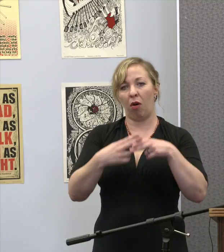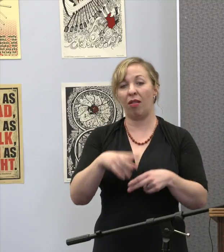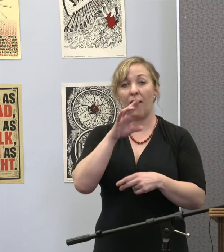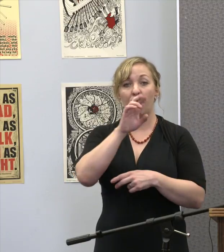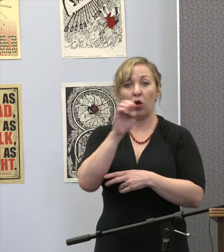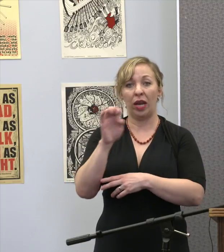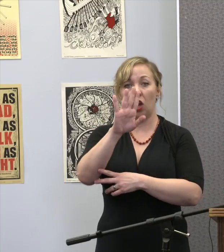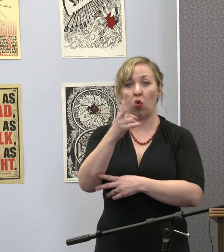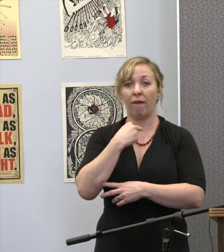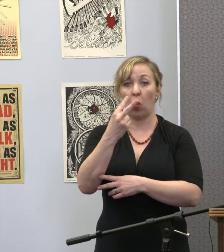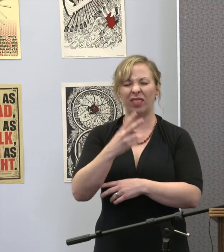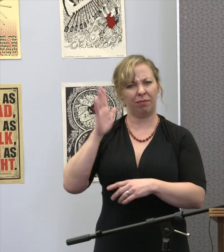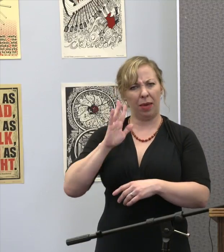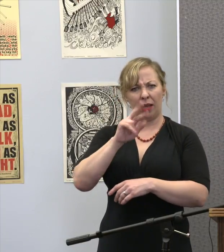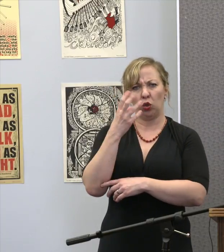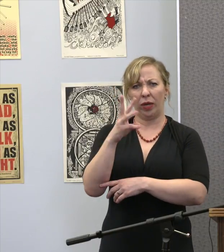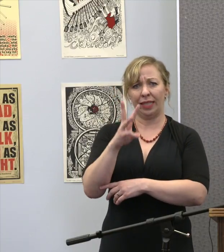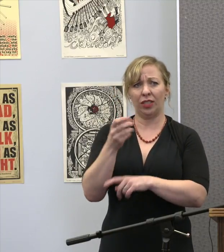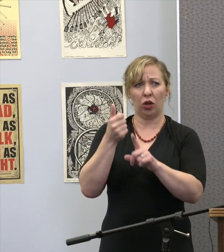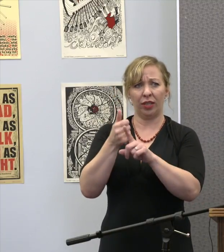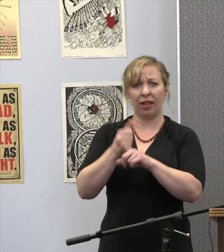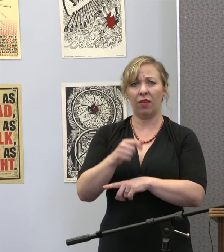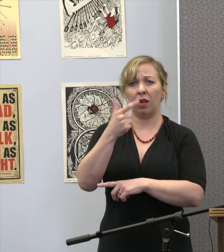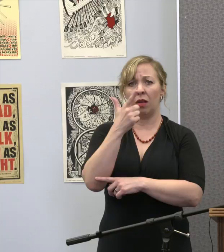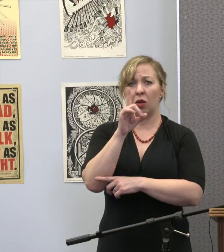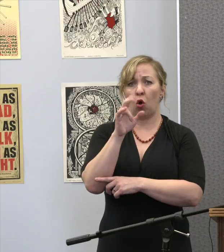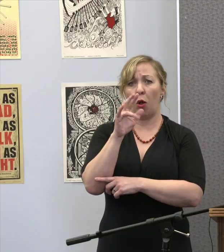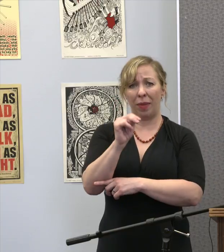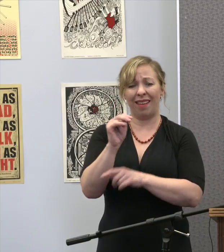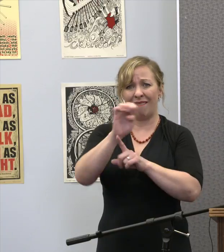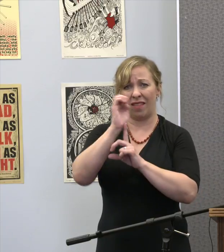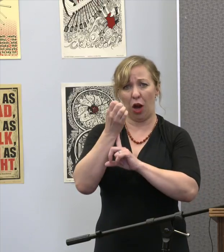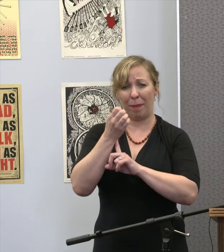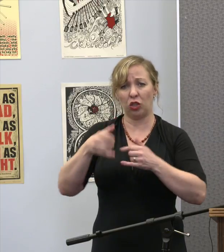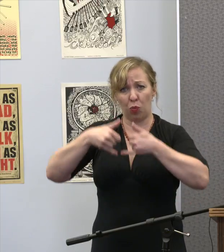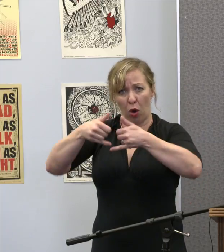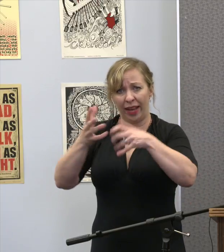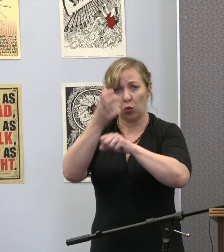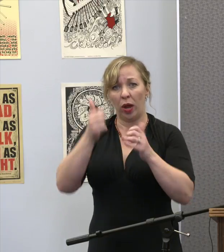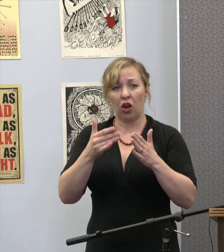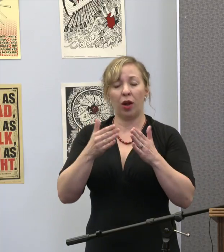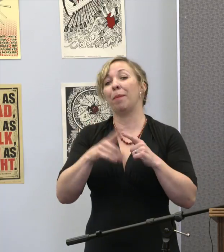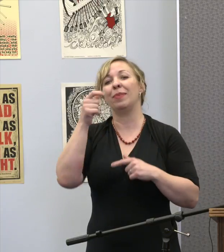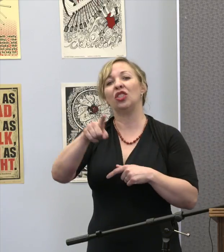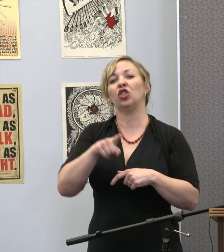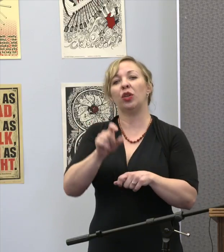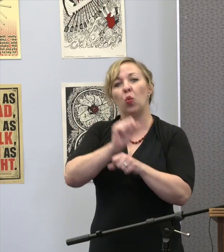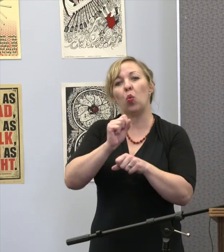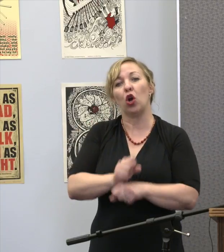In 2016, she was the Goldman Environment Prize winner for her work organizing